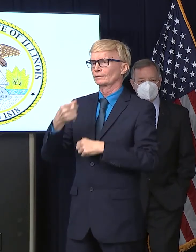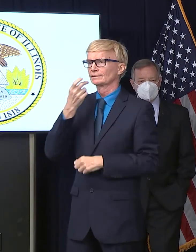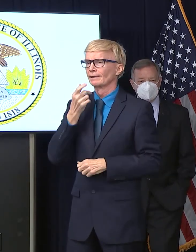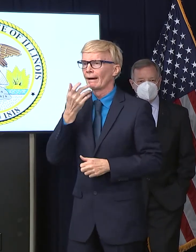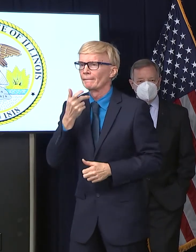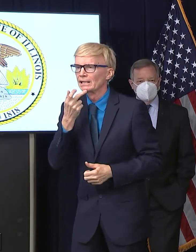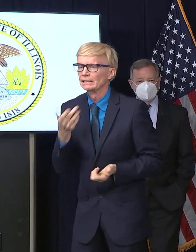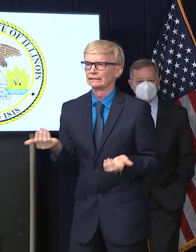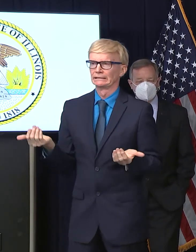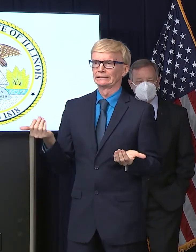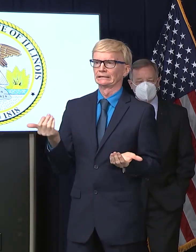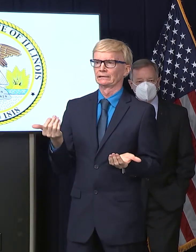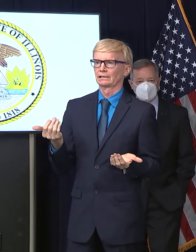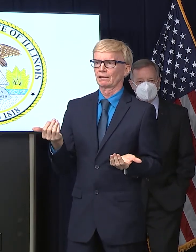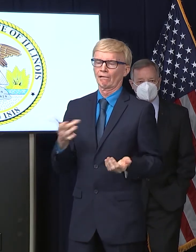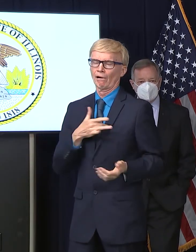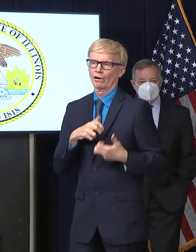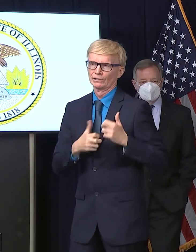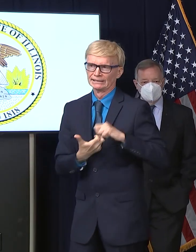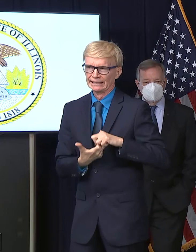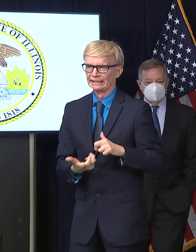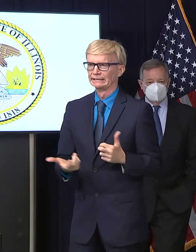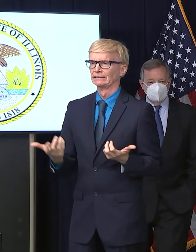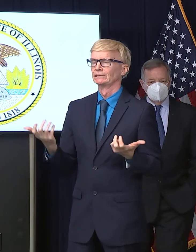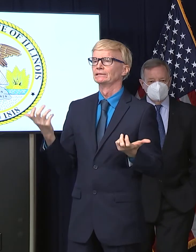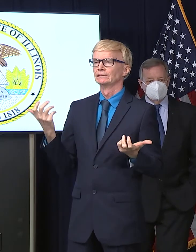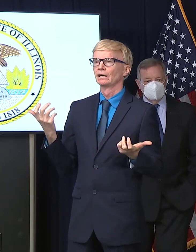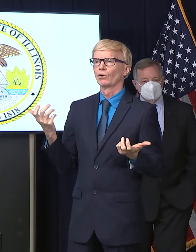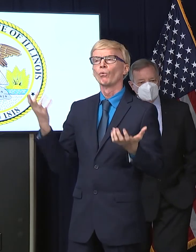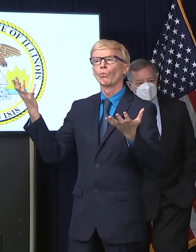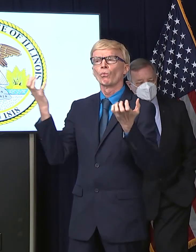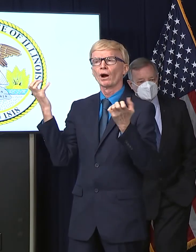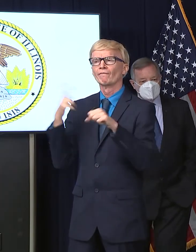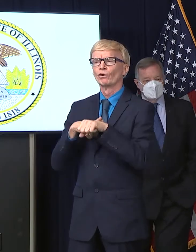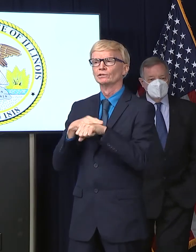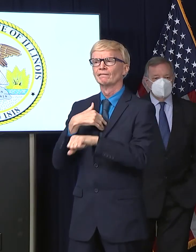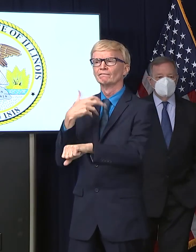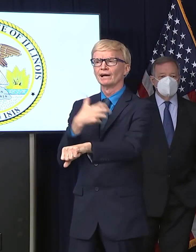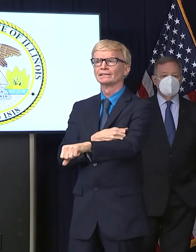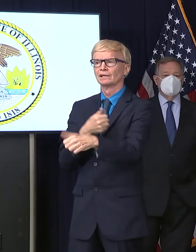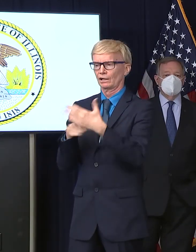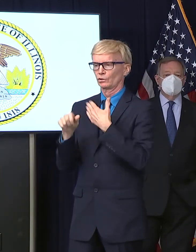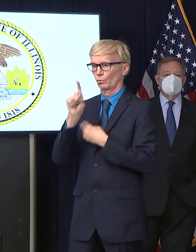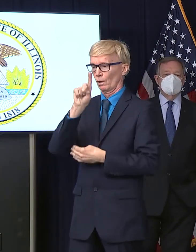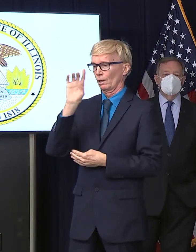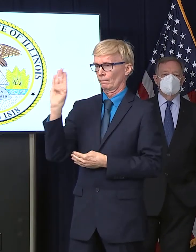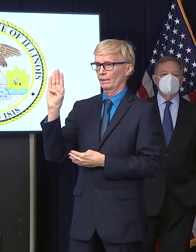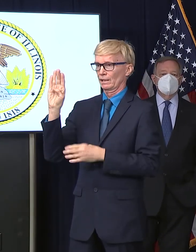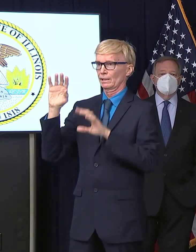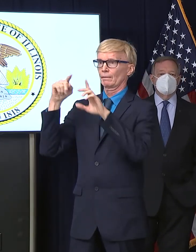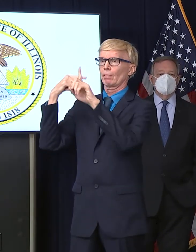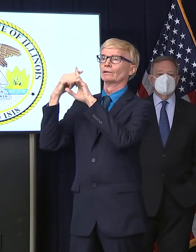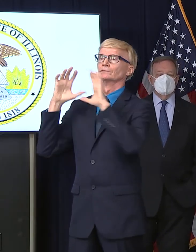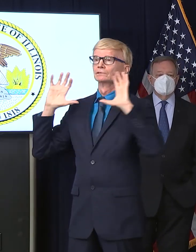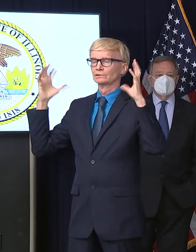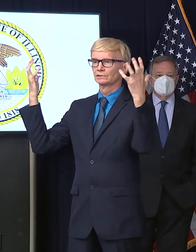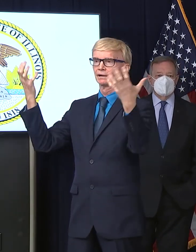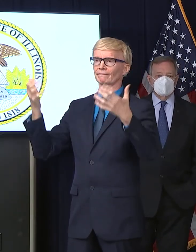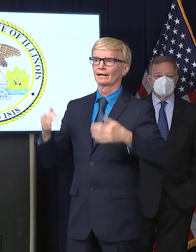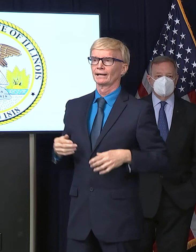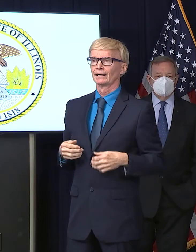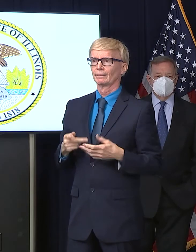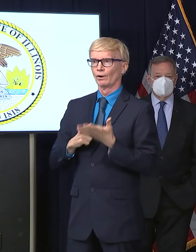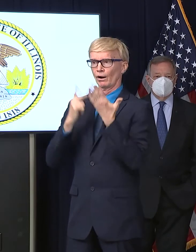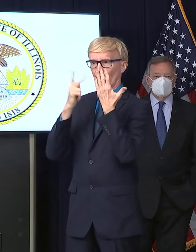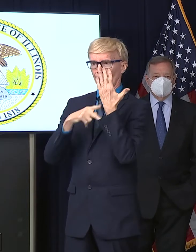diabetes, if you have had heart disease, we want you to get vaccinated under this 1B plus advance.